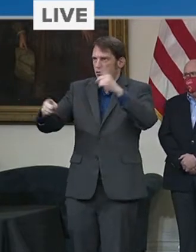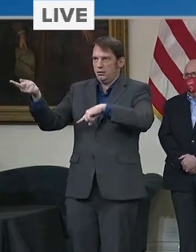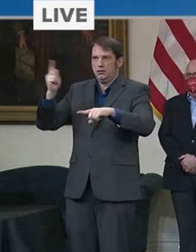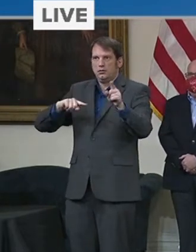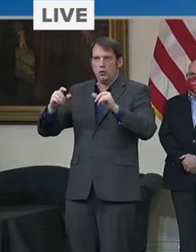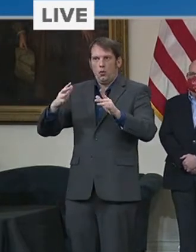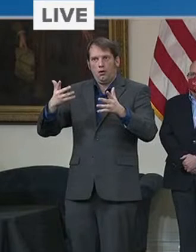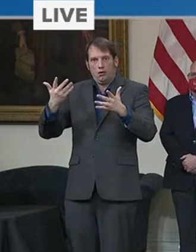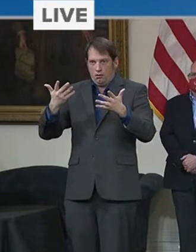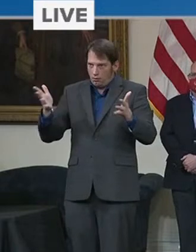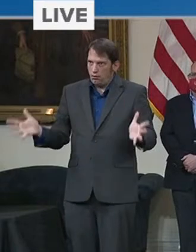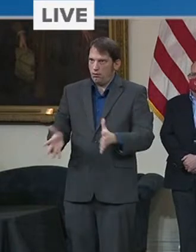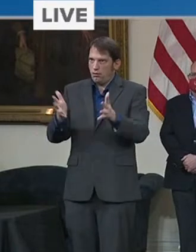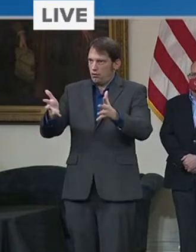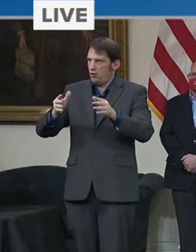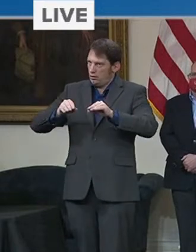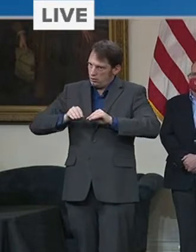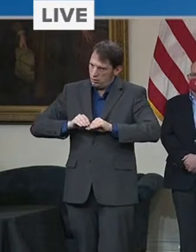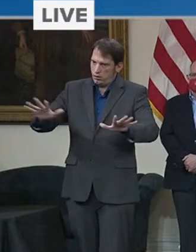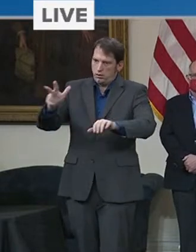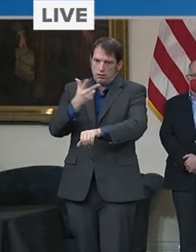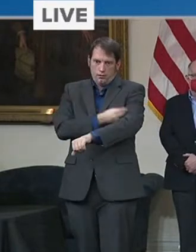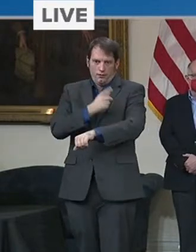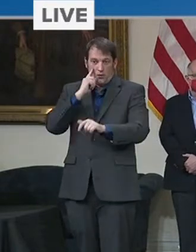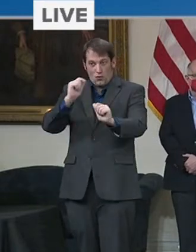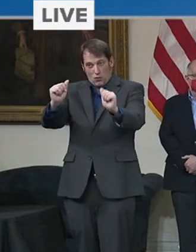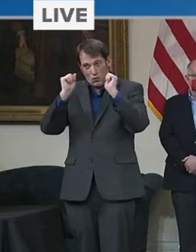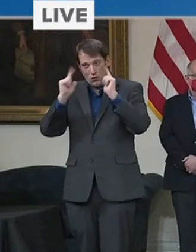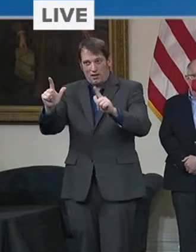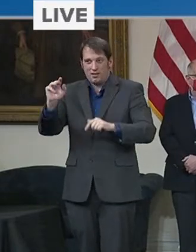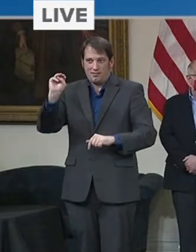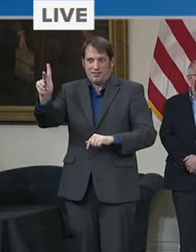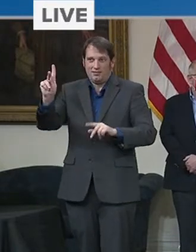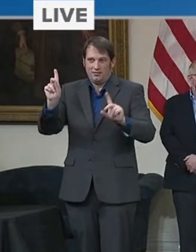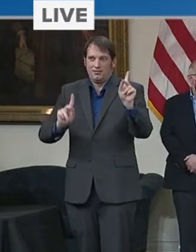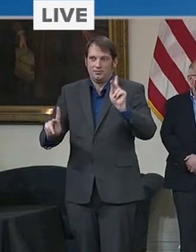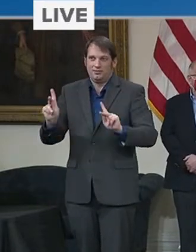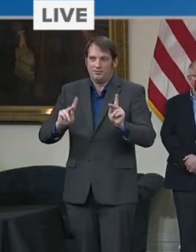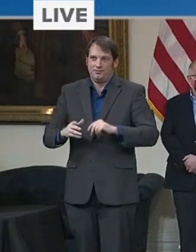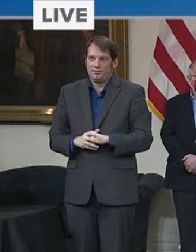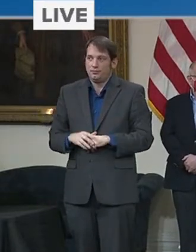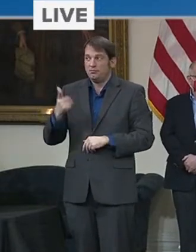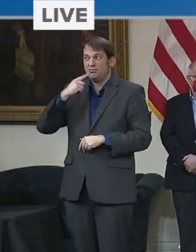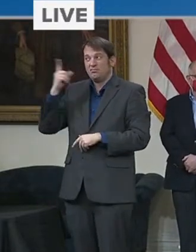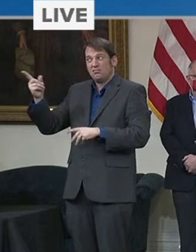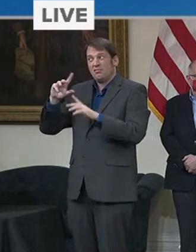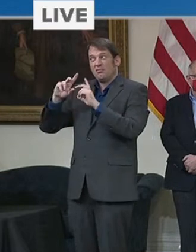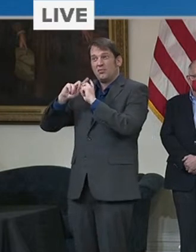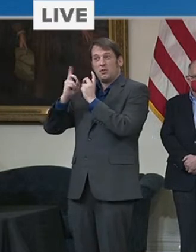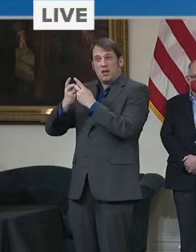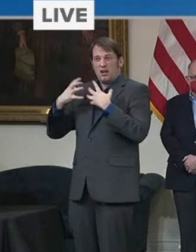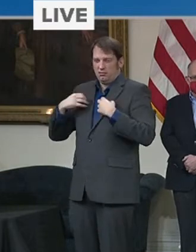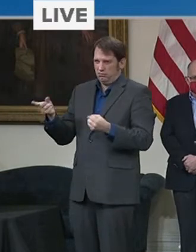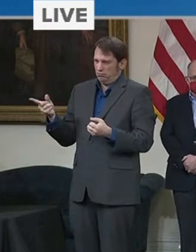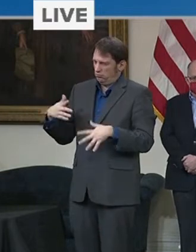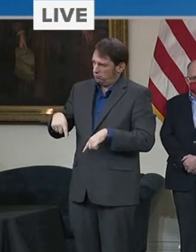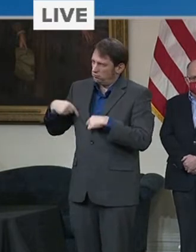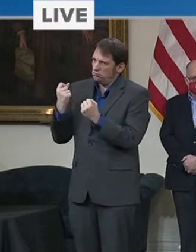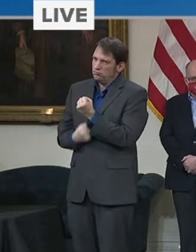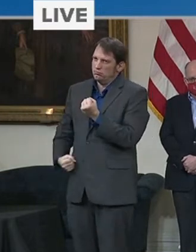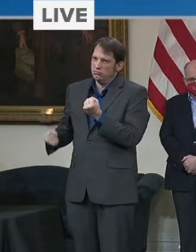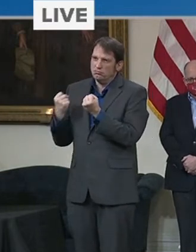reality. Our local health departments have been the backbone of our initial vaccine distribution system.